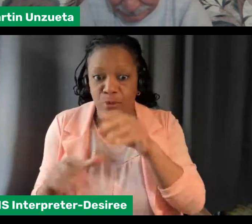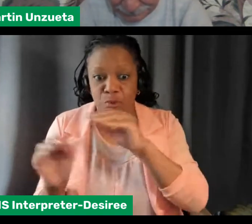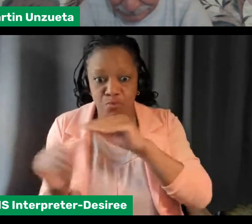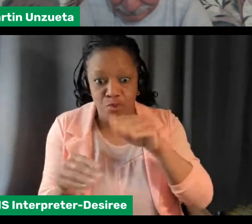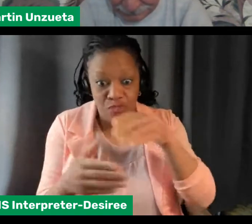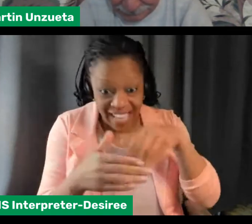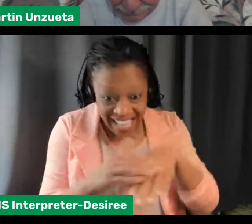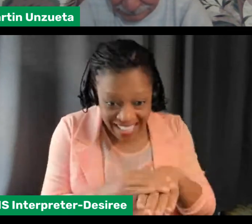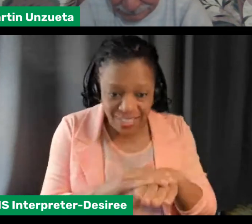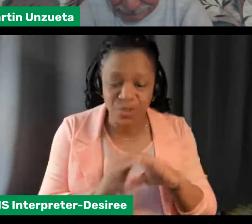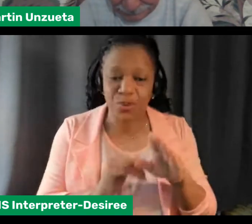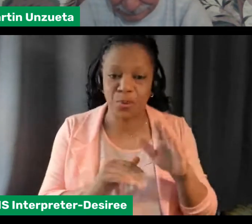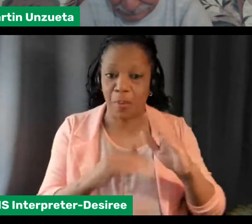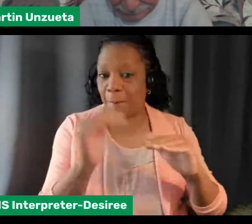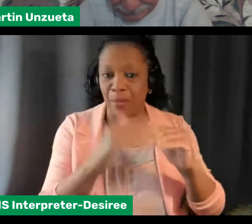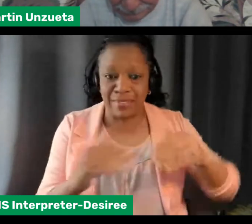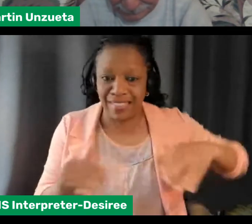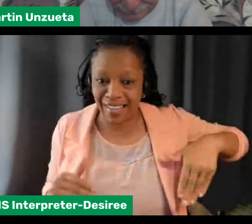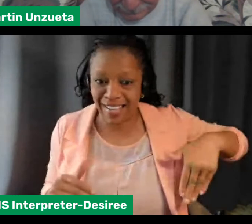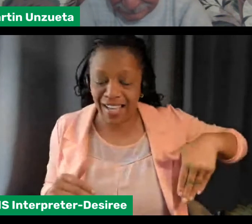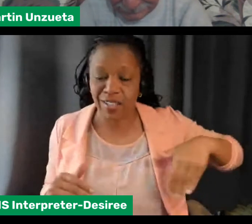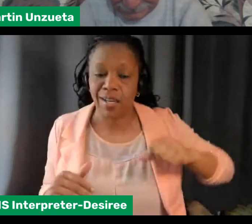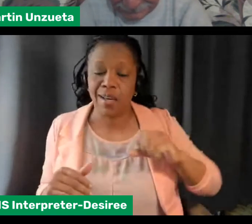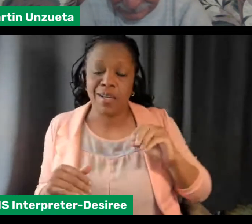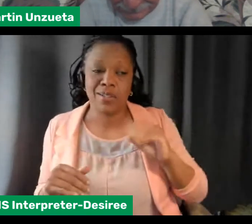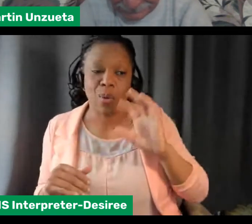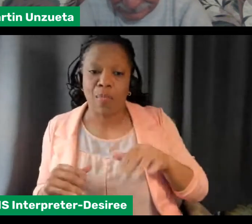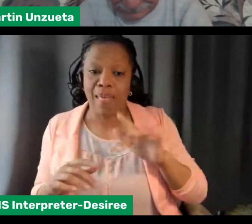will be moving into the new space. It's a